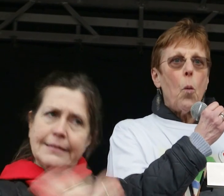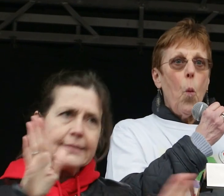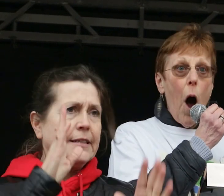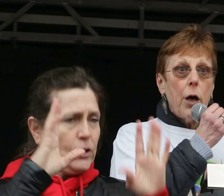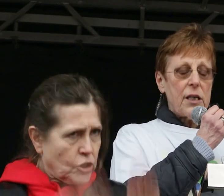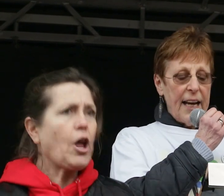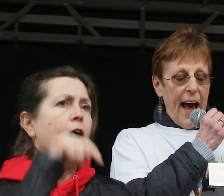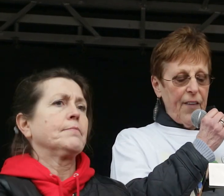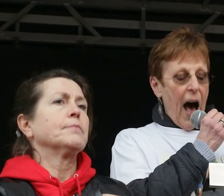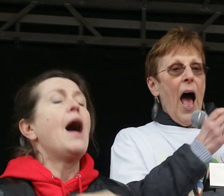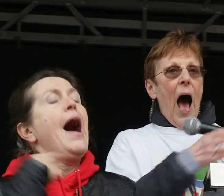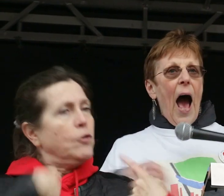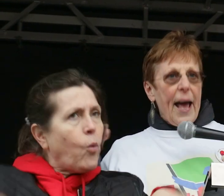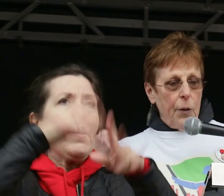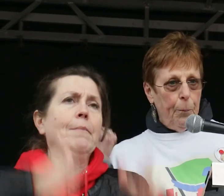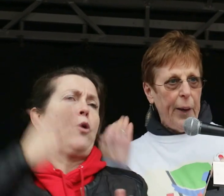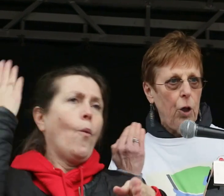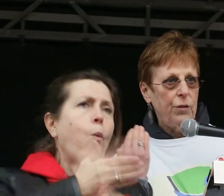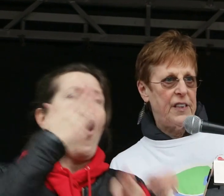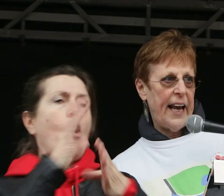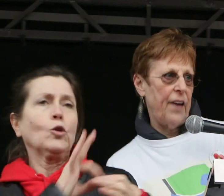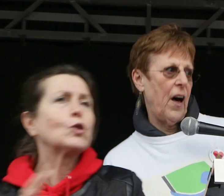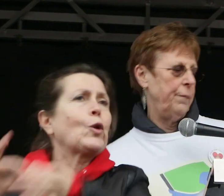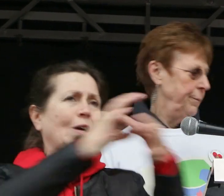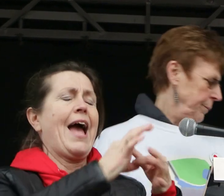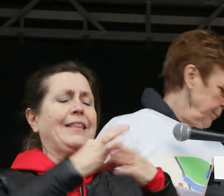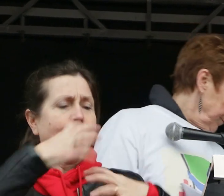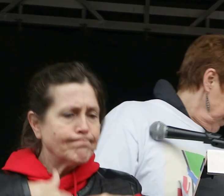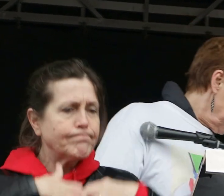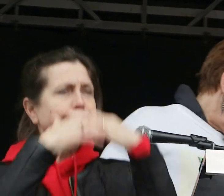Let's work together and build together.